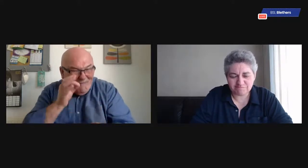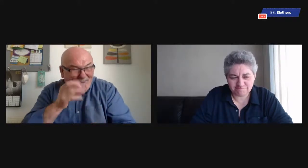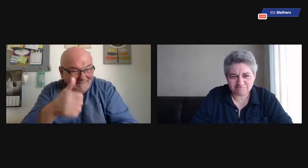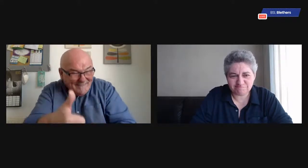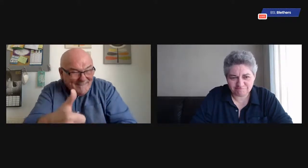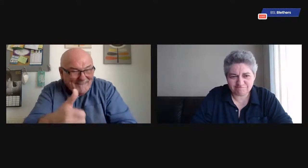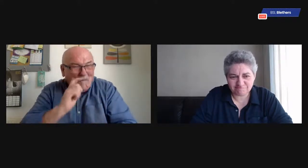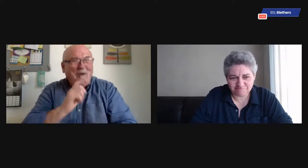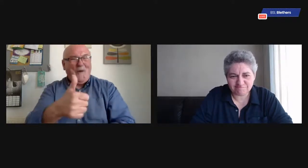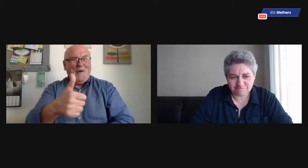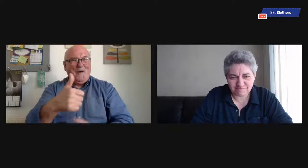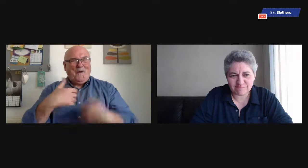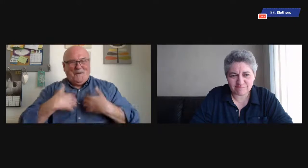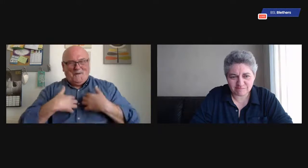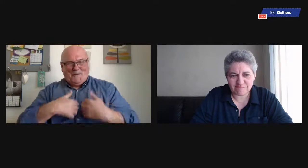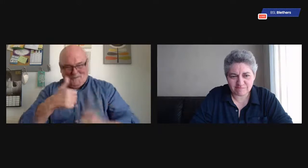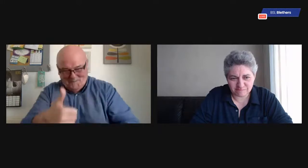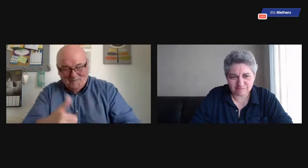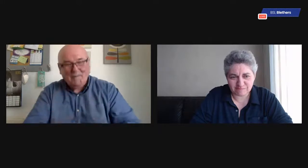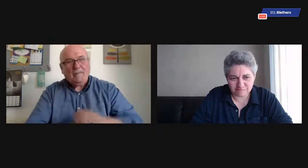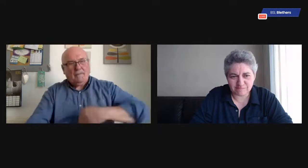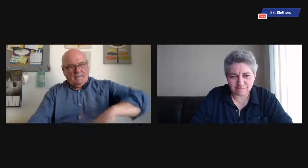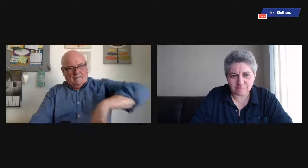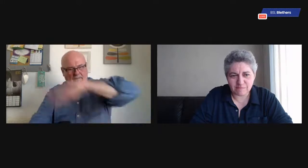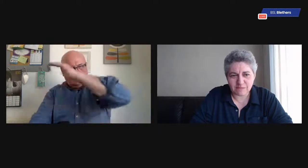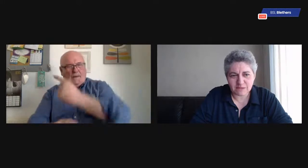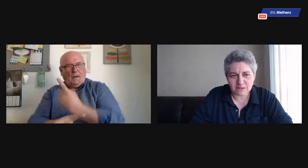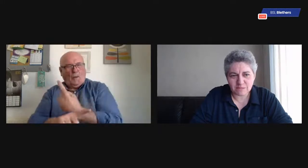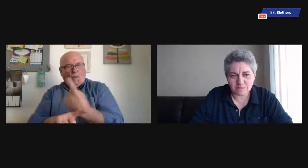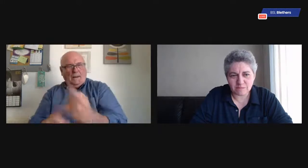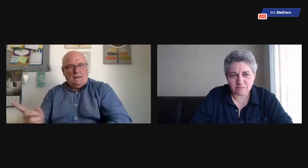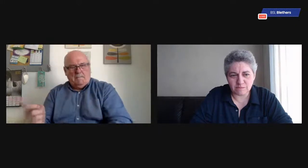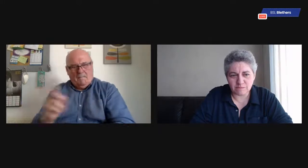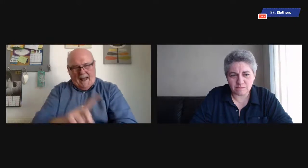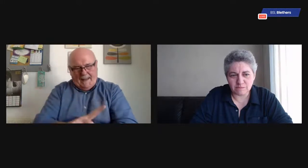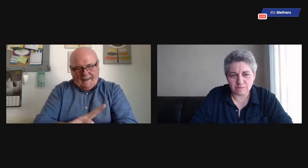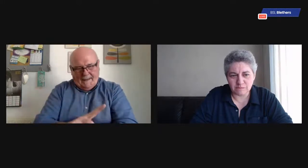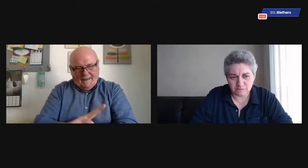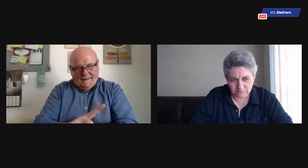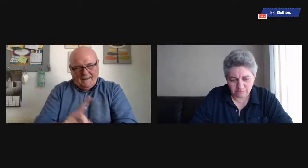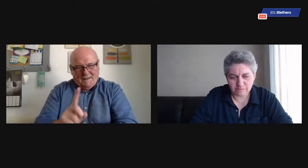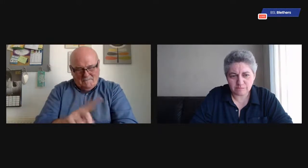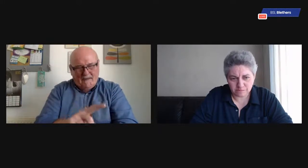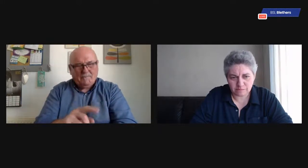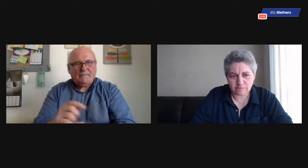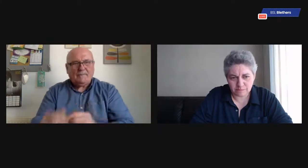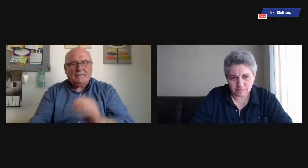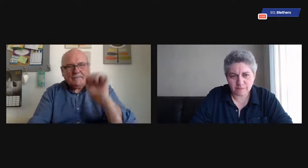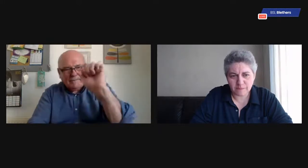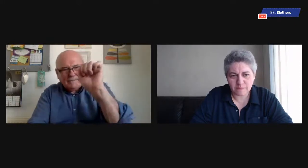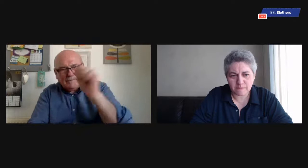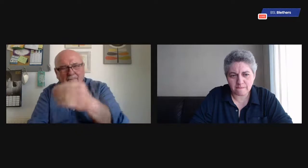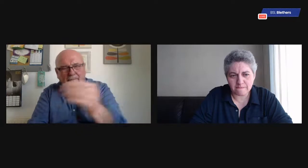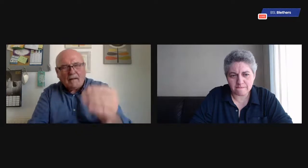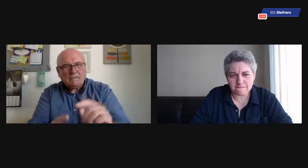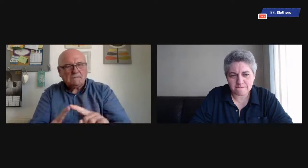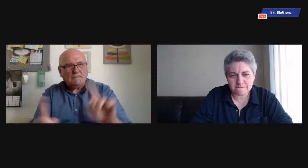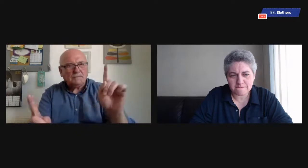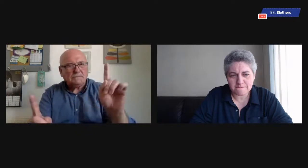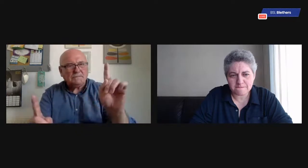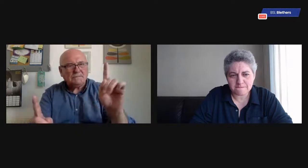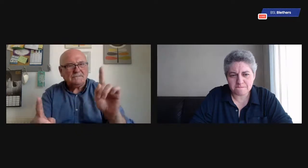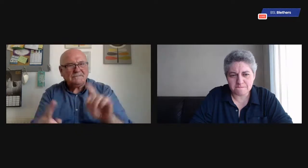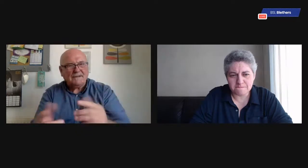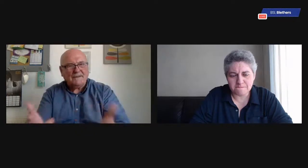like that, the coffee, just so that when I'm leaving, there's that smile. I'll come back next week, and then I